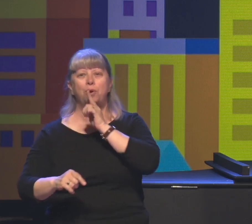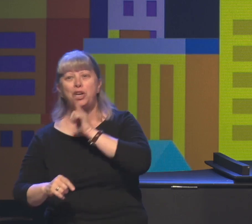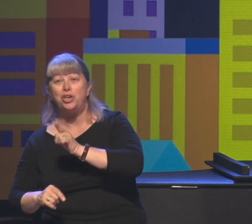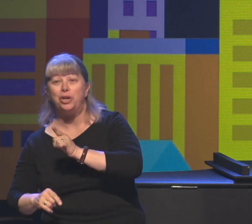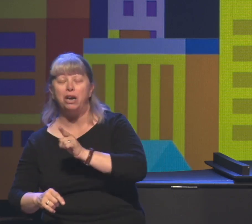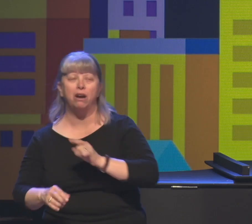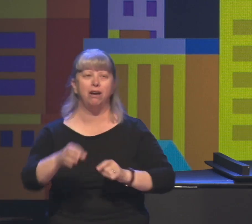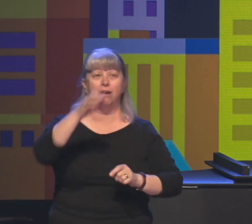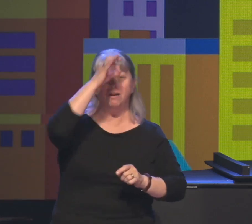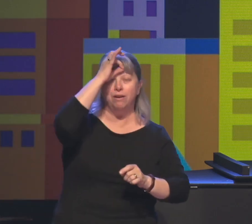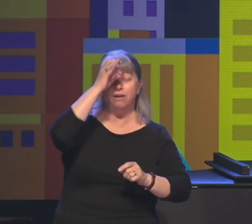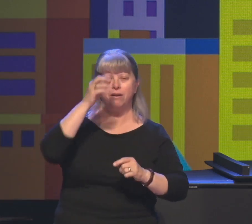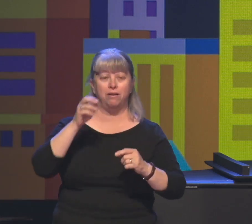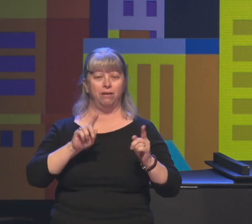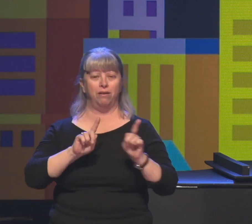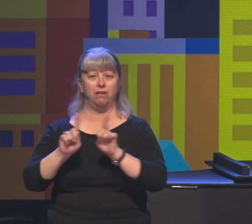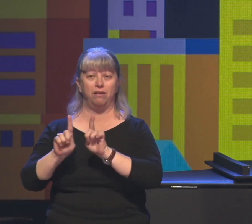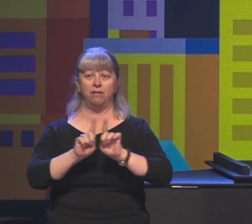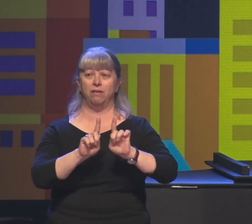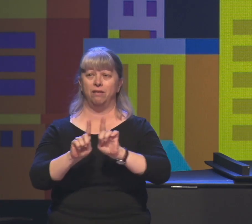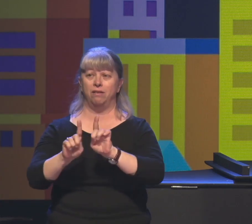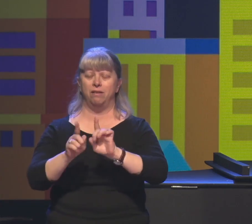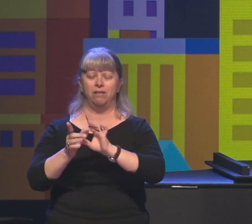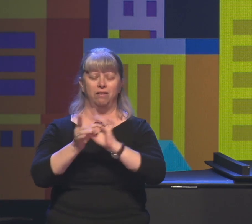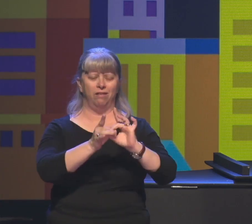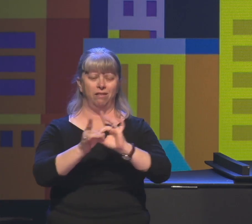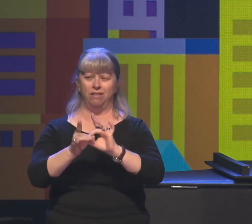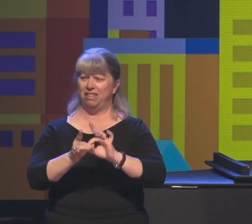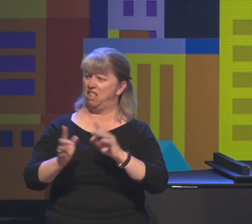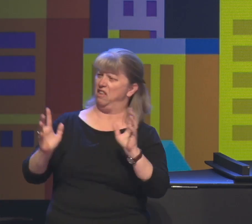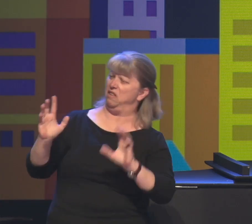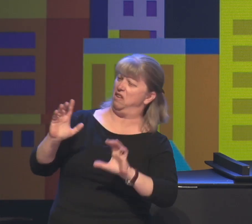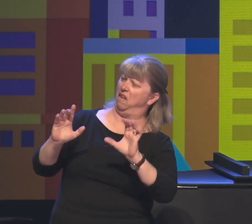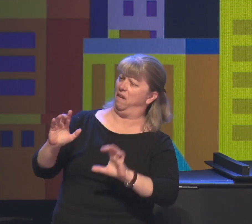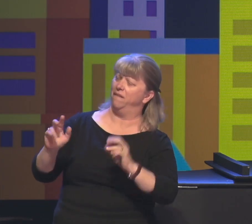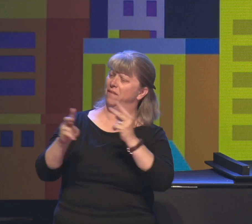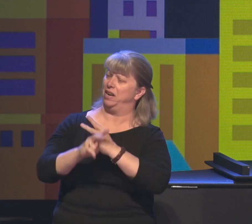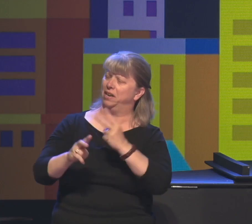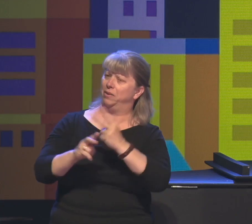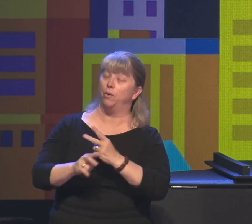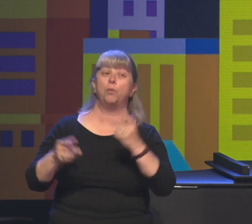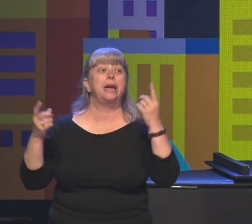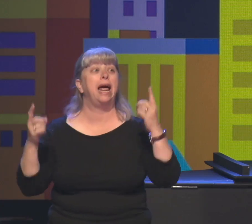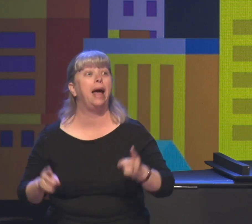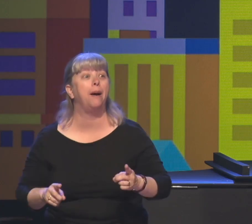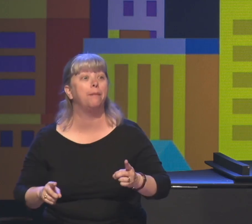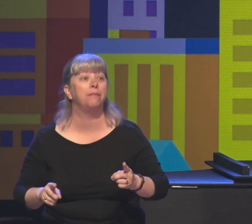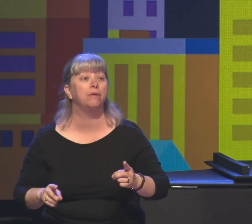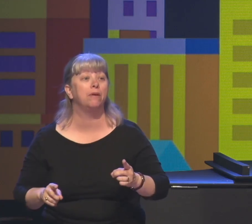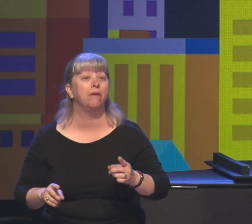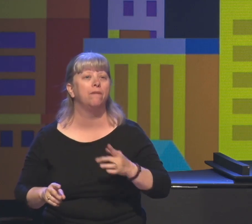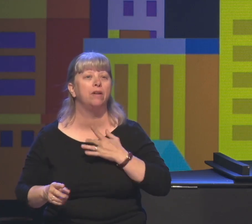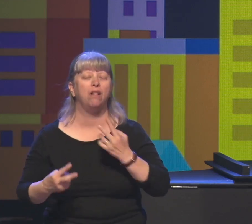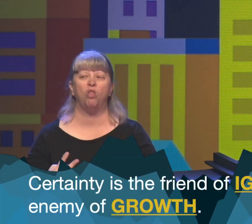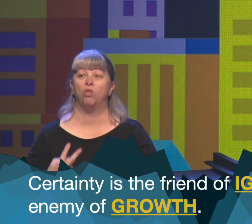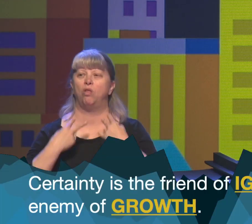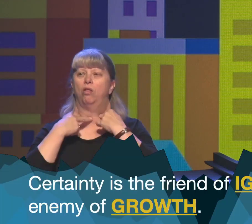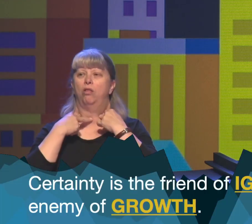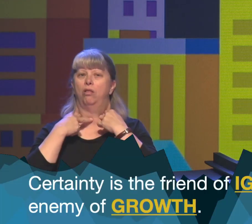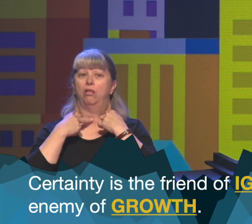ignorance become like just hanging out, drinking buddies, let's go talk, let's figure it all out, what happens is we get stunted in our